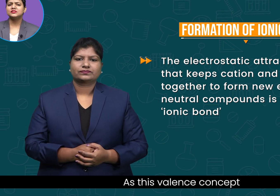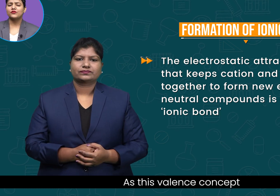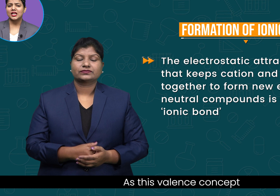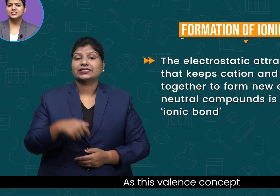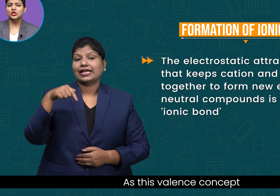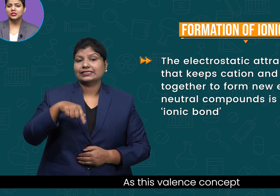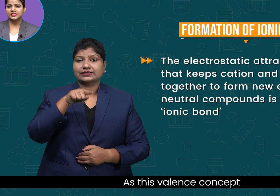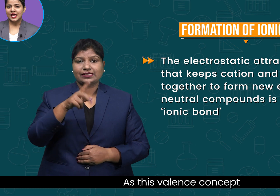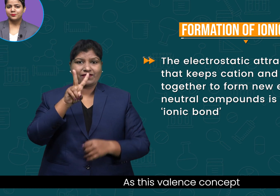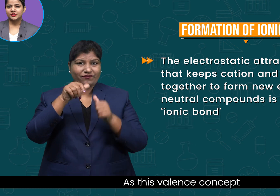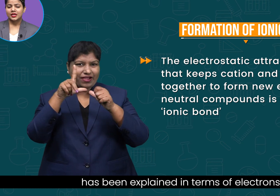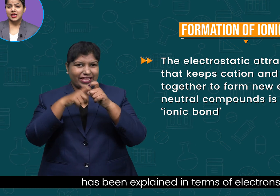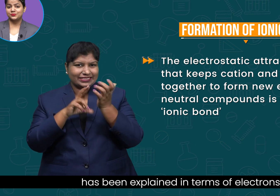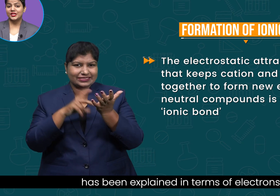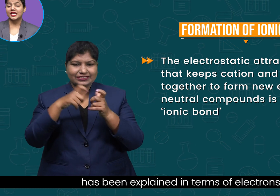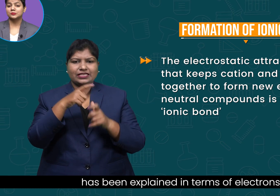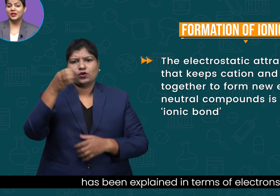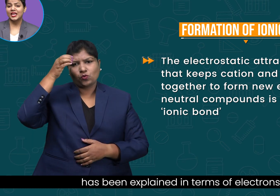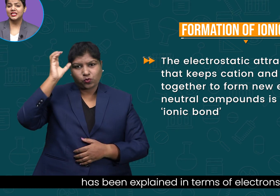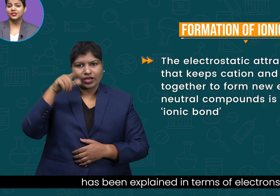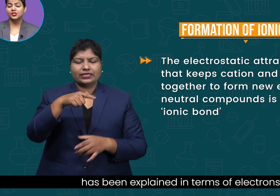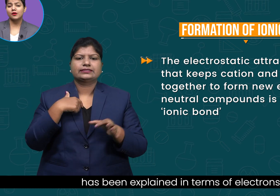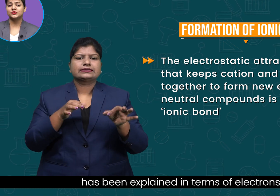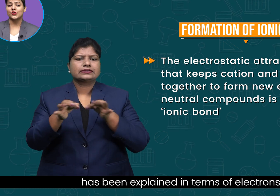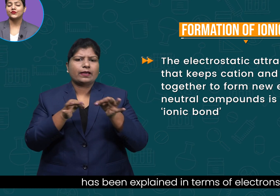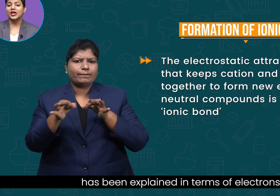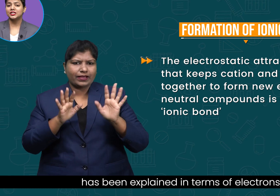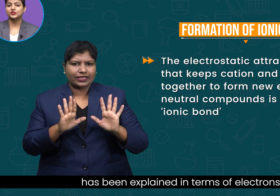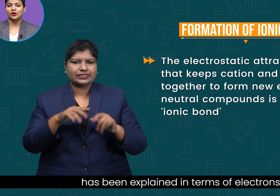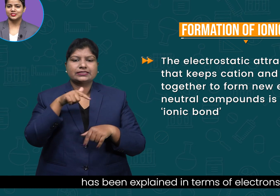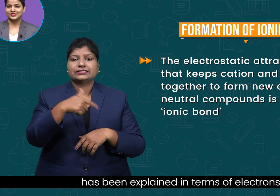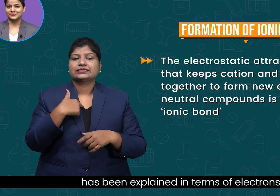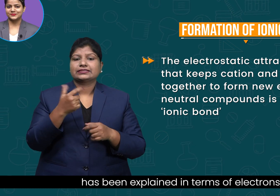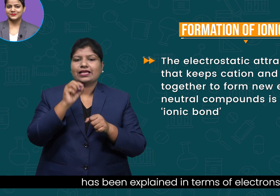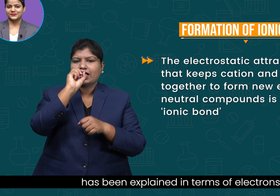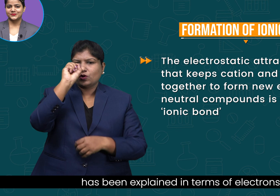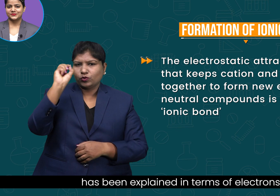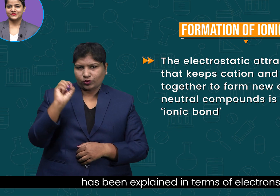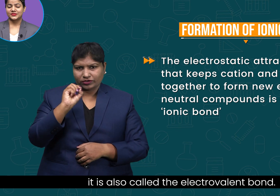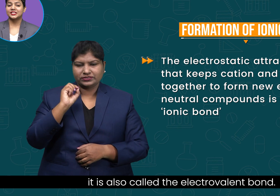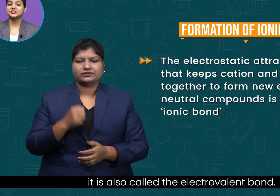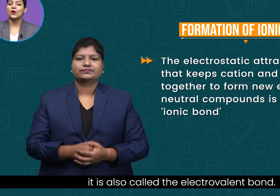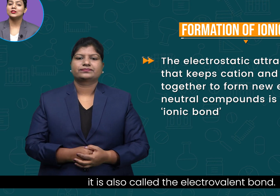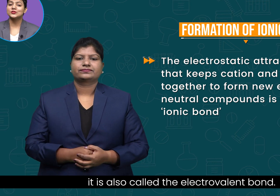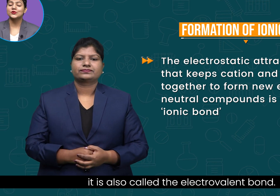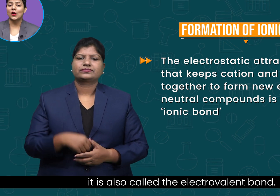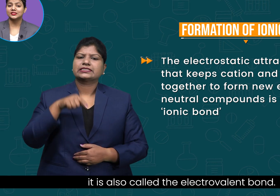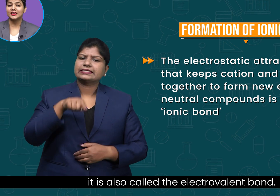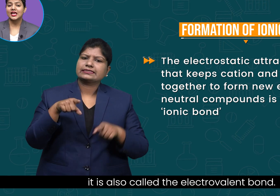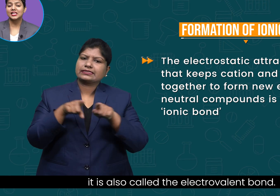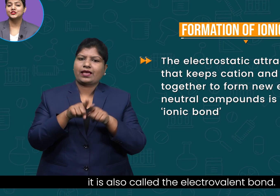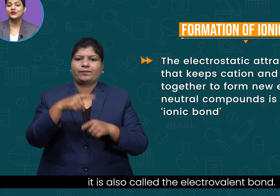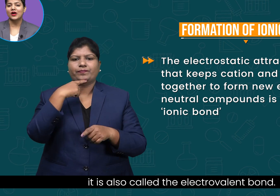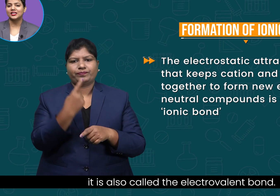As this valence concept has been explained in terms of electrons, it is also called